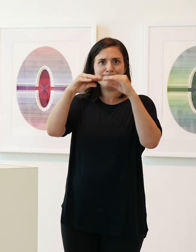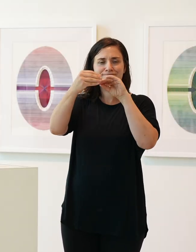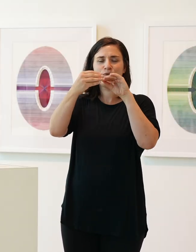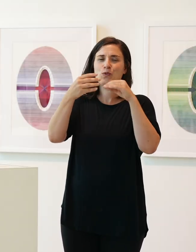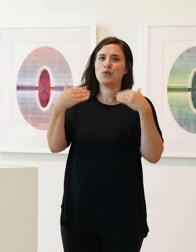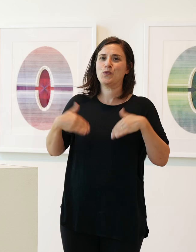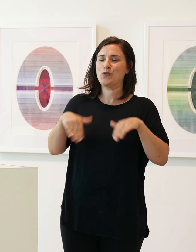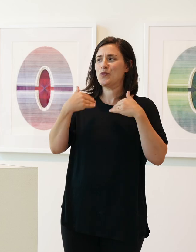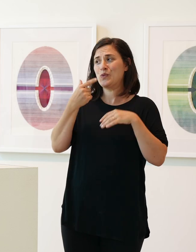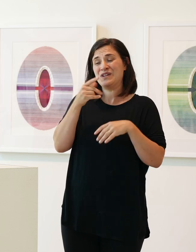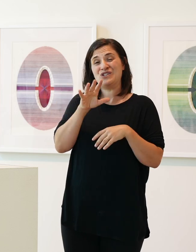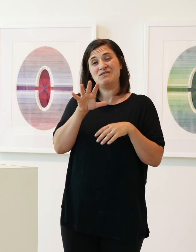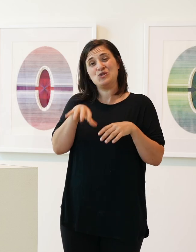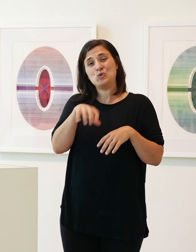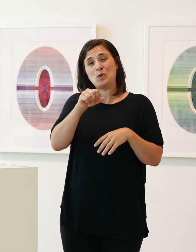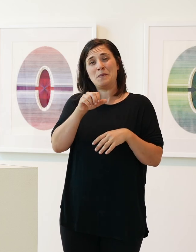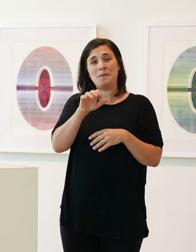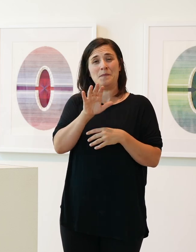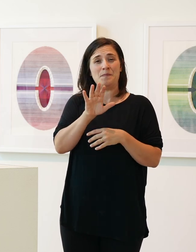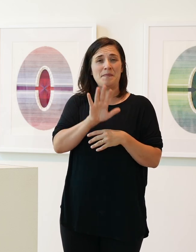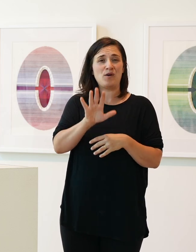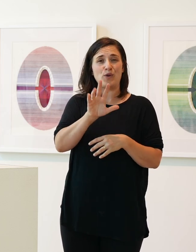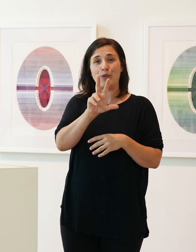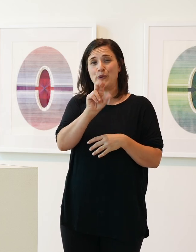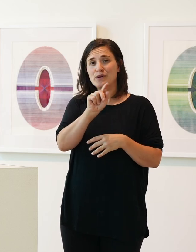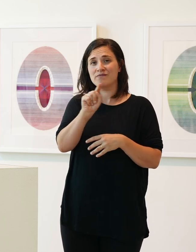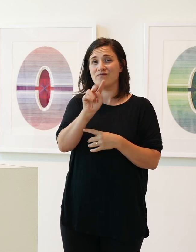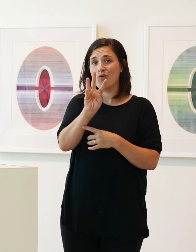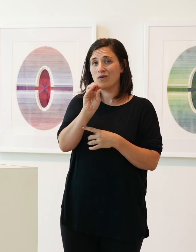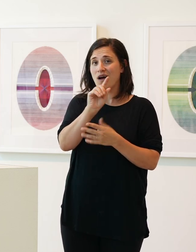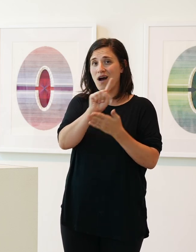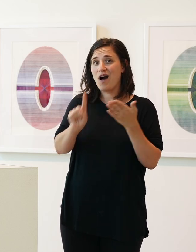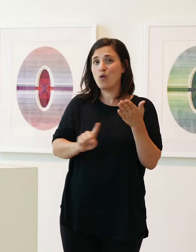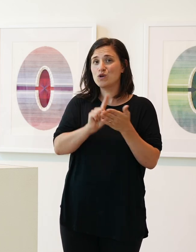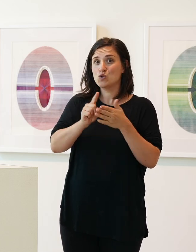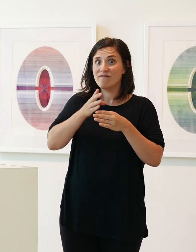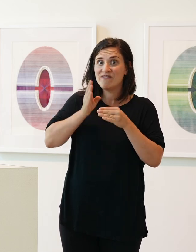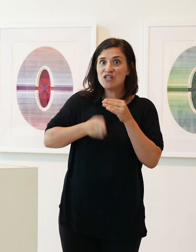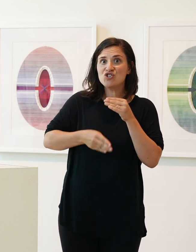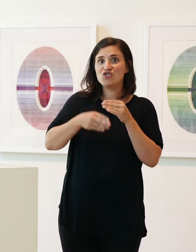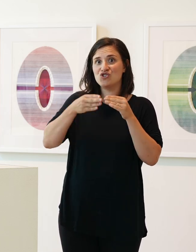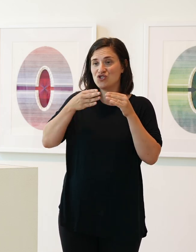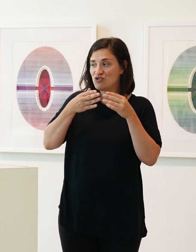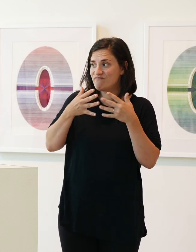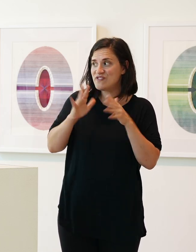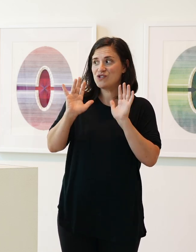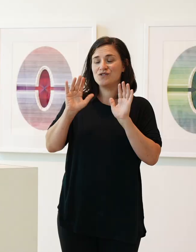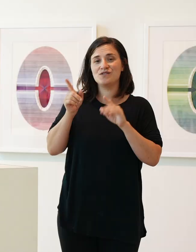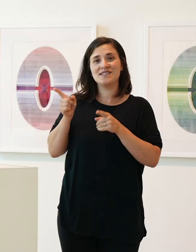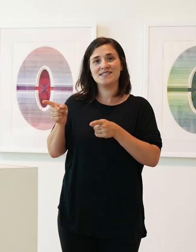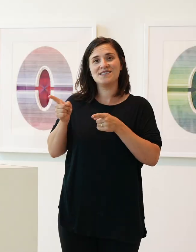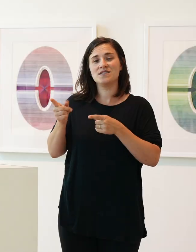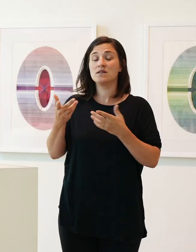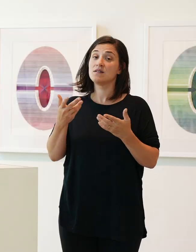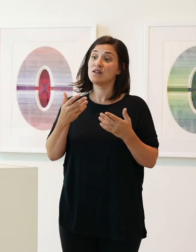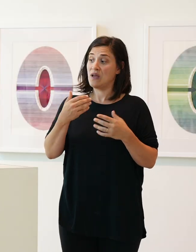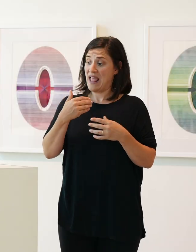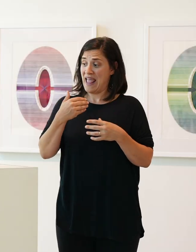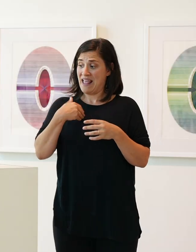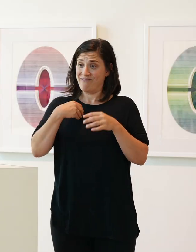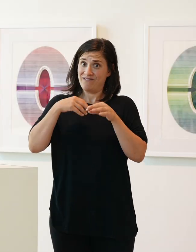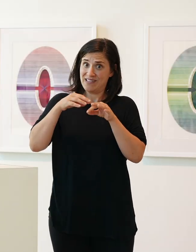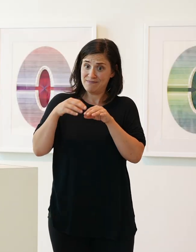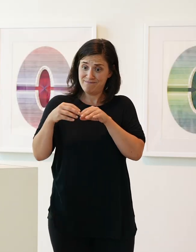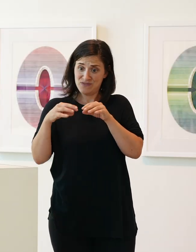30 or 40 hours to get it finished and get it strung, and because you got these